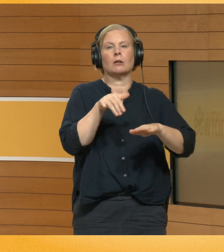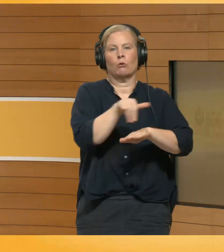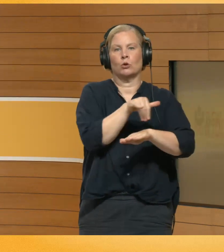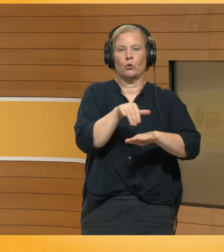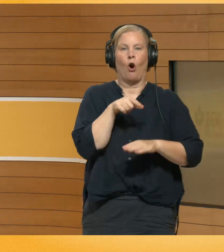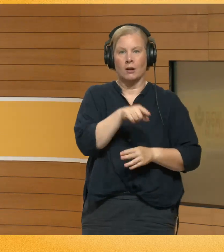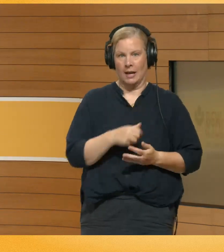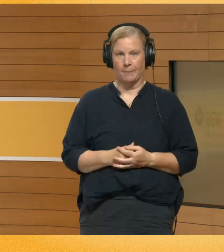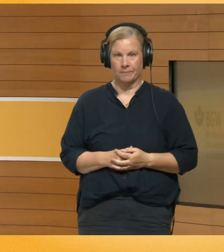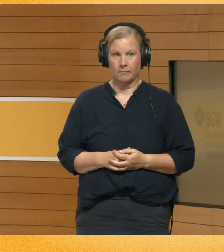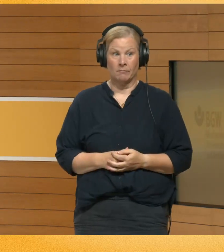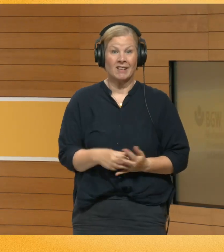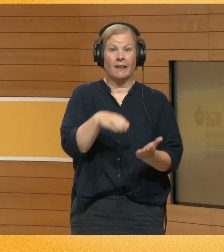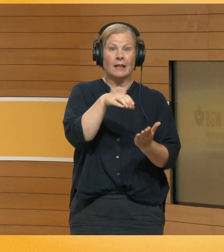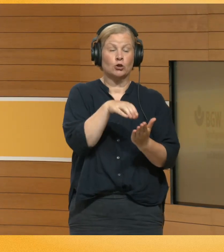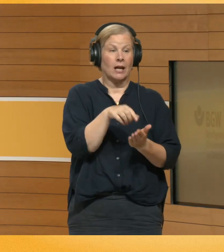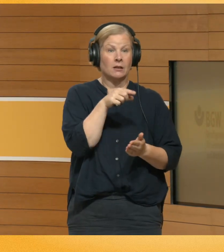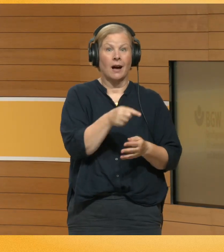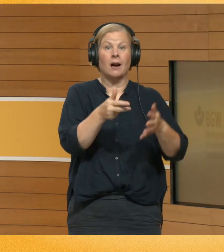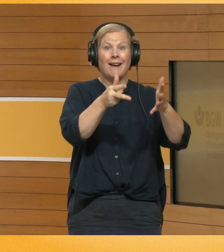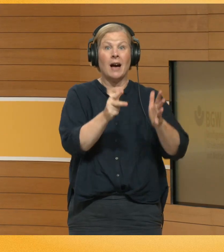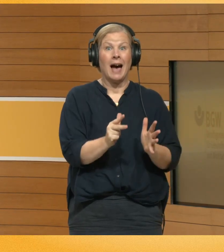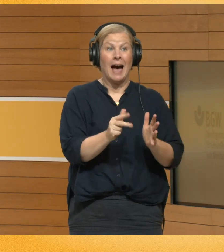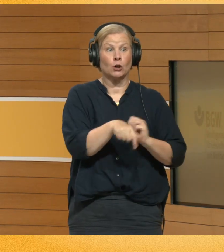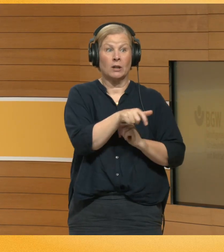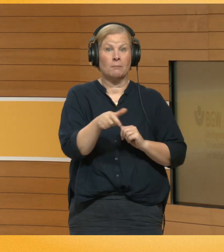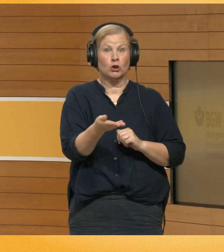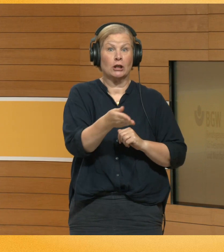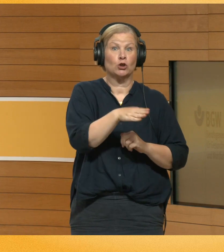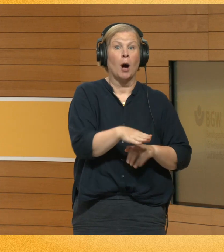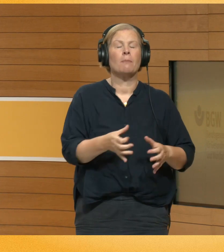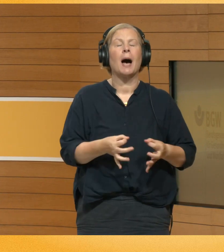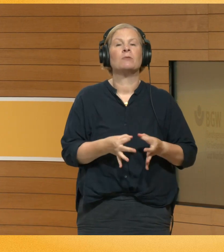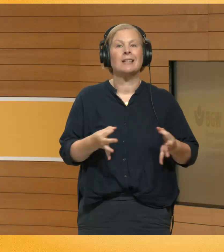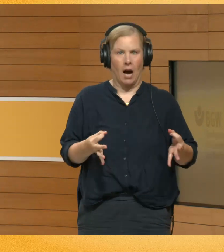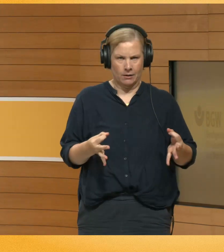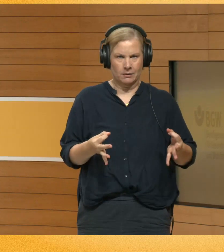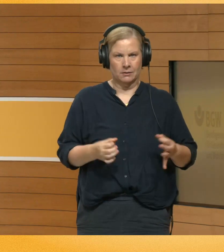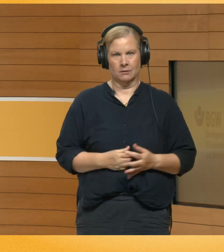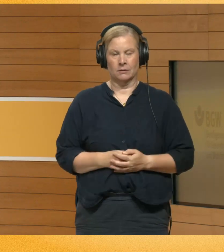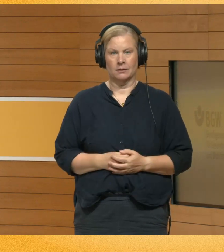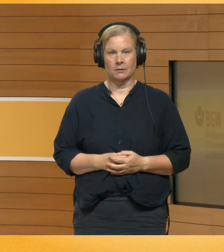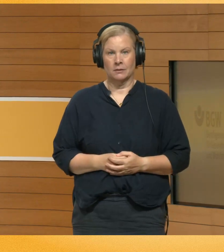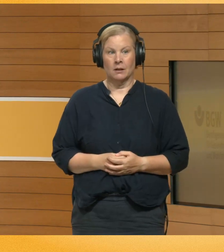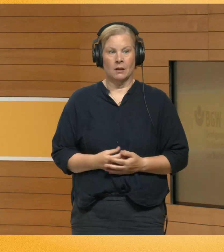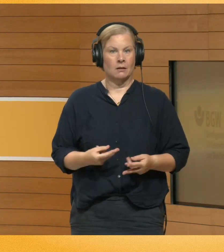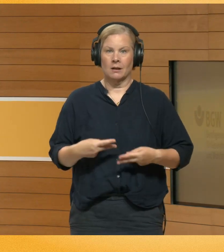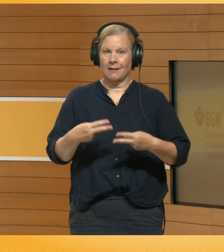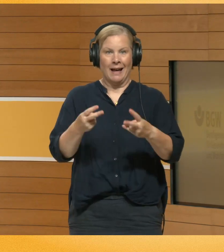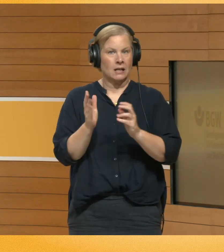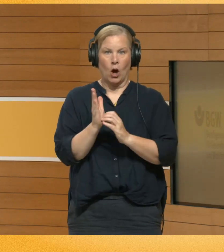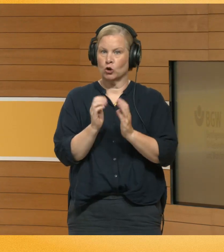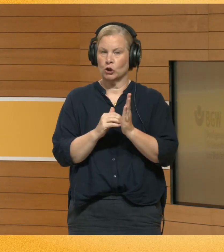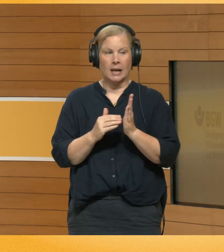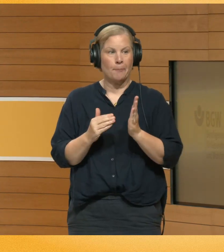beginning of the pandemic. And you know, the New York City Health and Hospital System is the largest system in the United States. 11